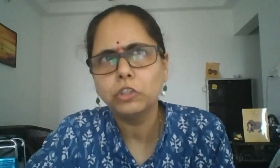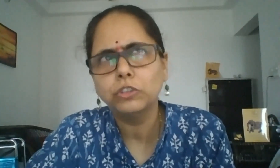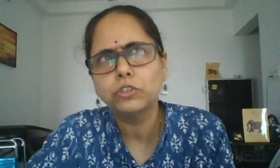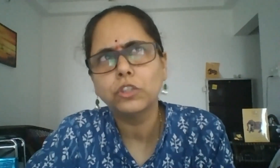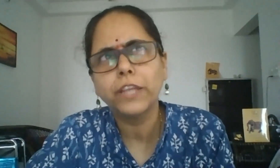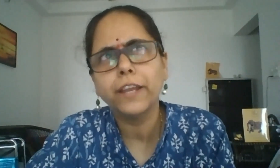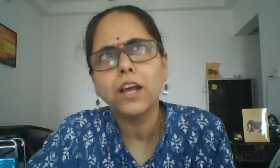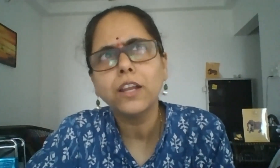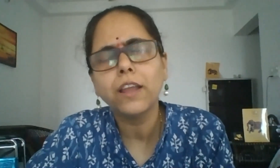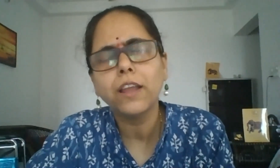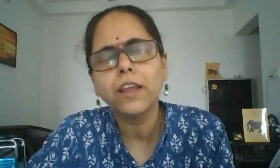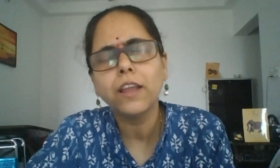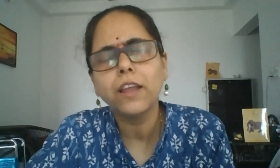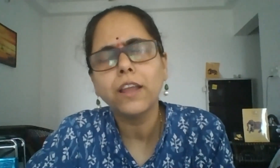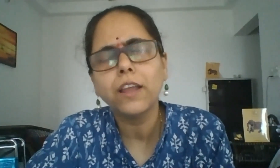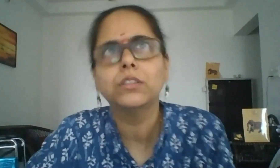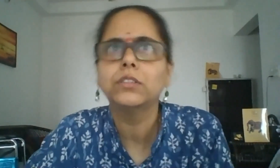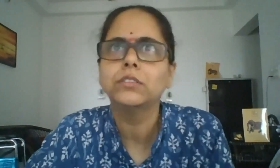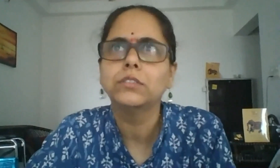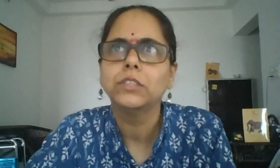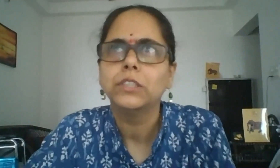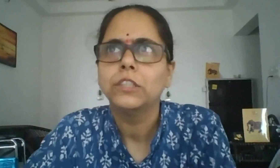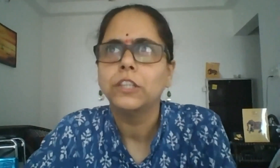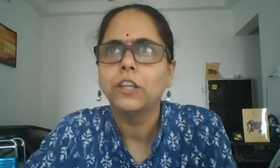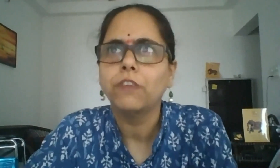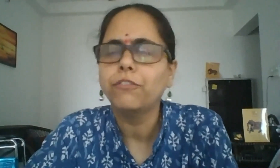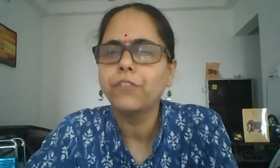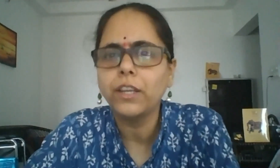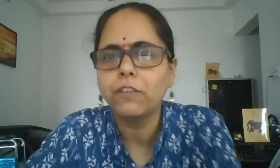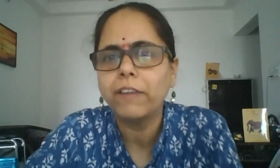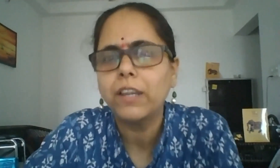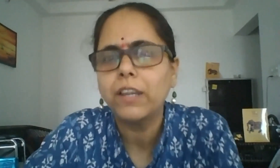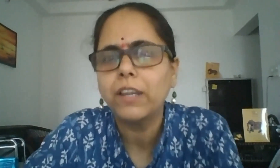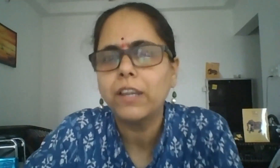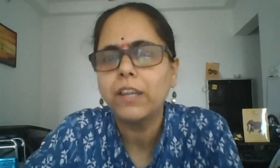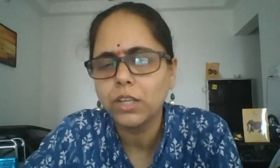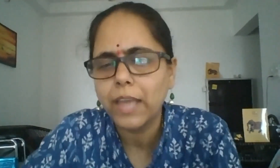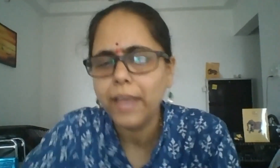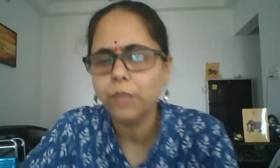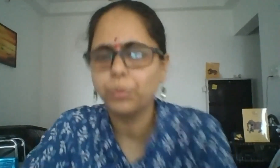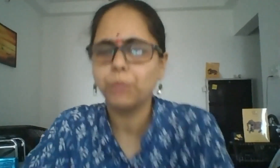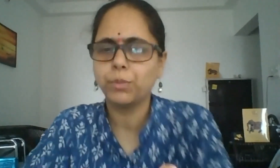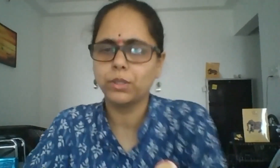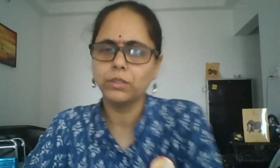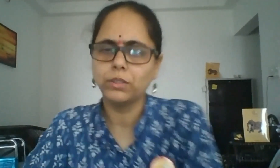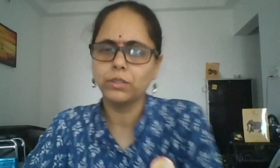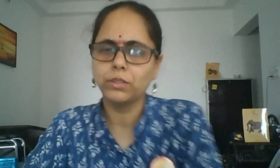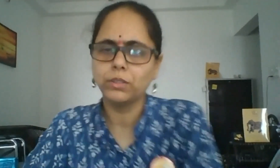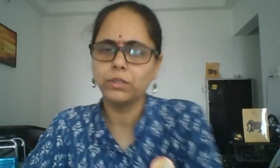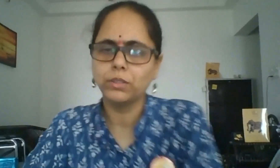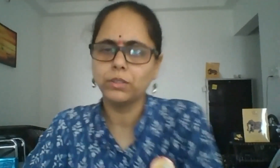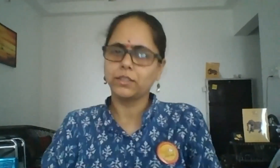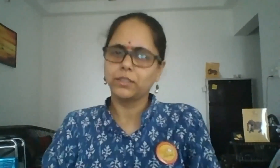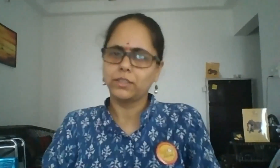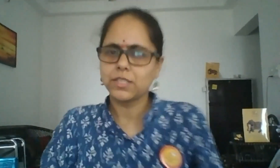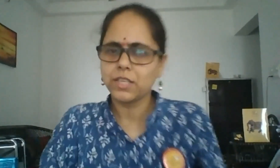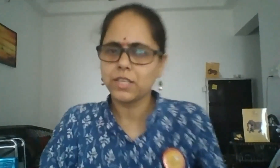So there are around roughly 20 to 30 lakh people who can't see or who